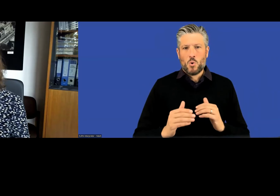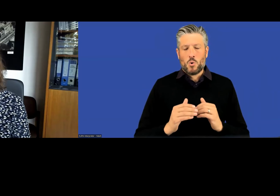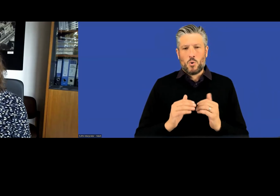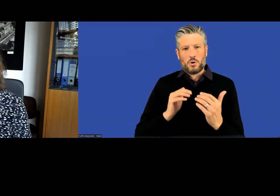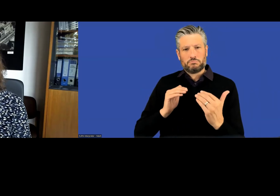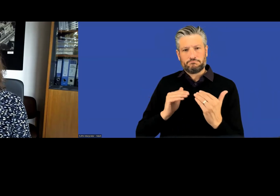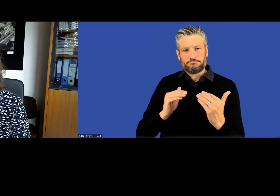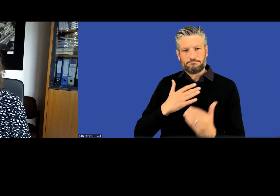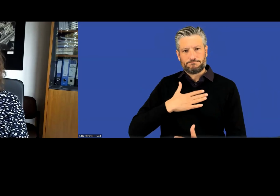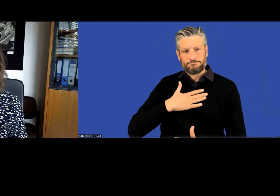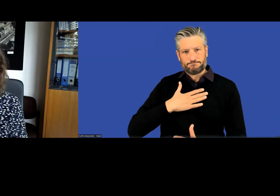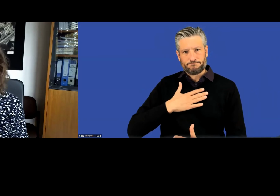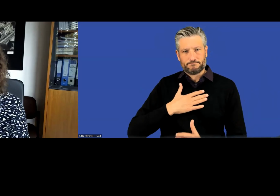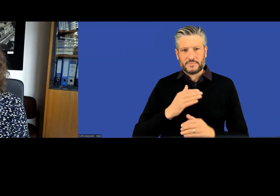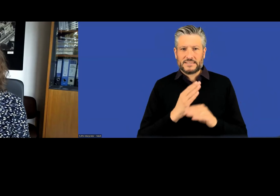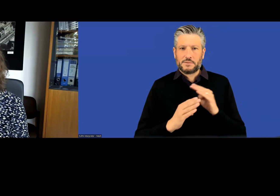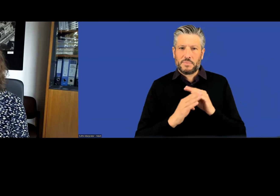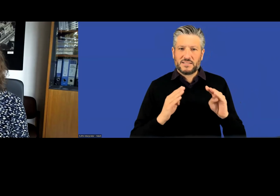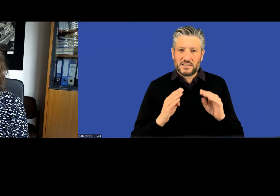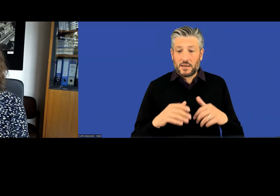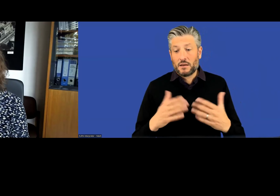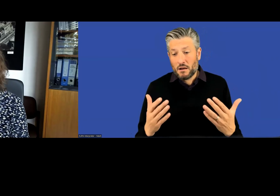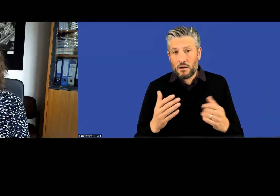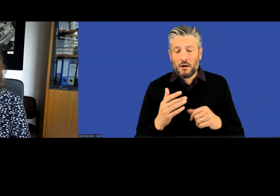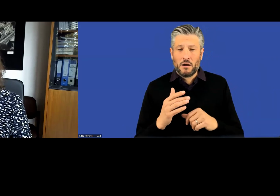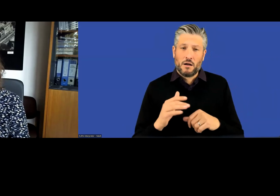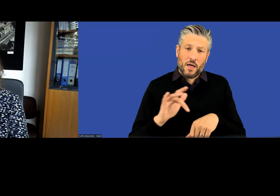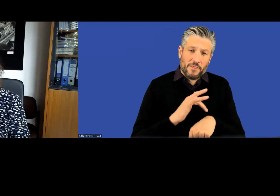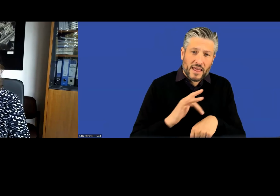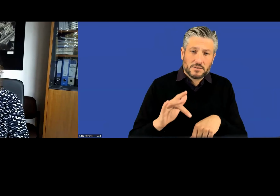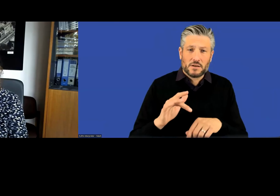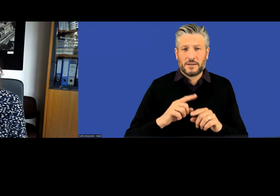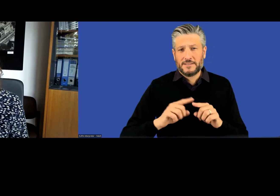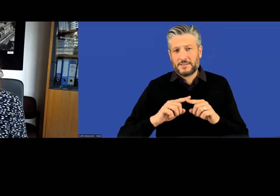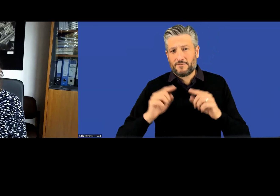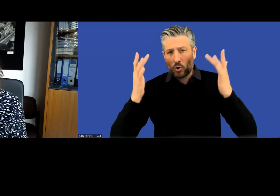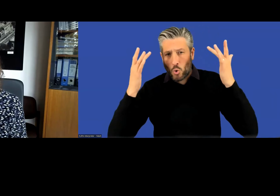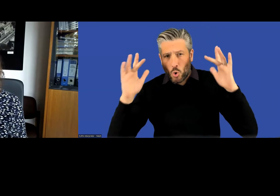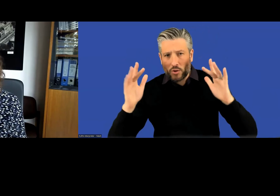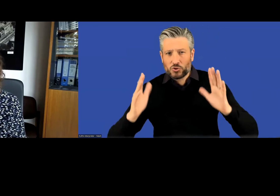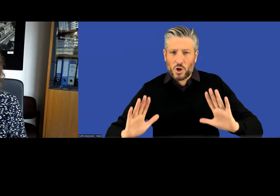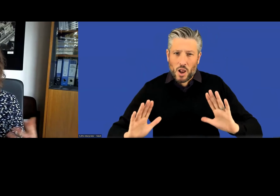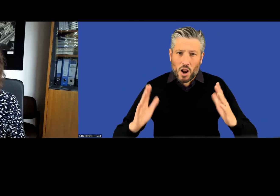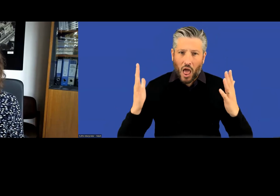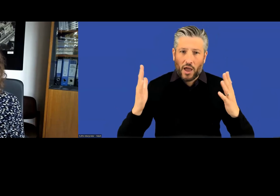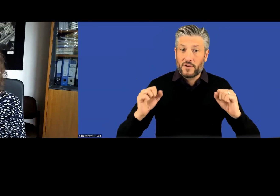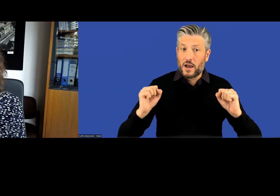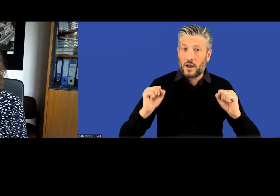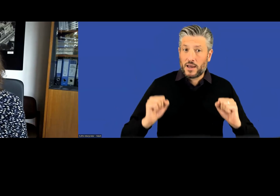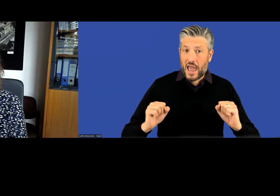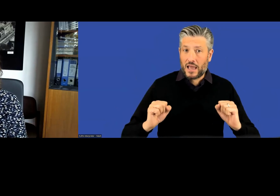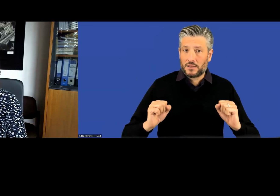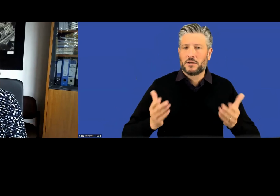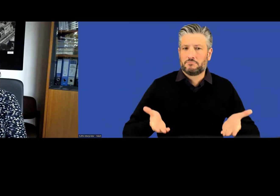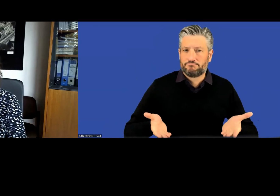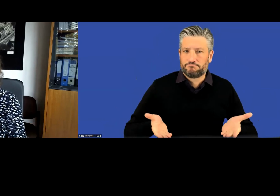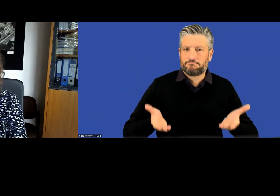can make theatre or other live art accessible to customers with a wide range of problems, from dementia